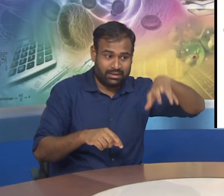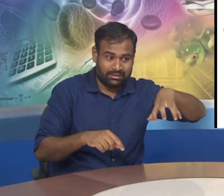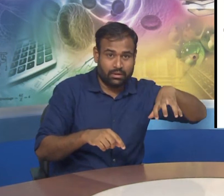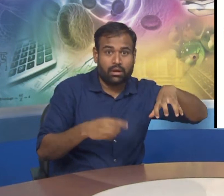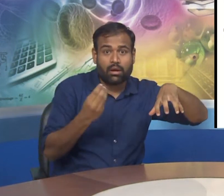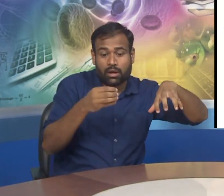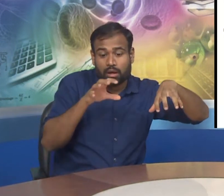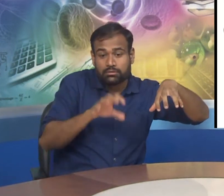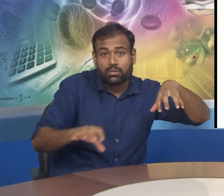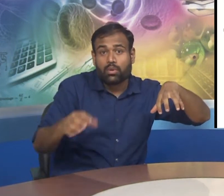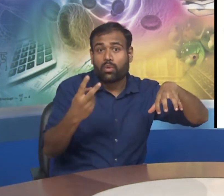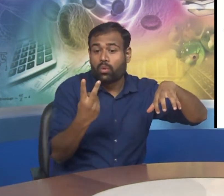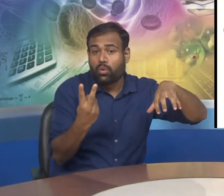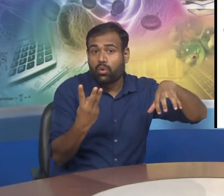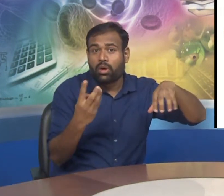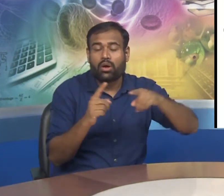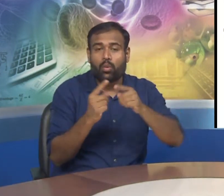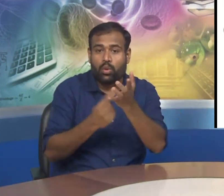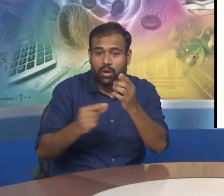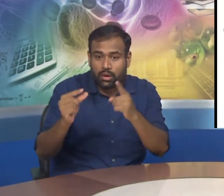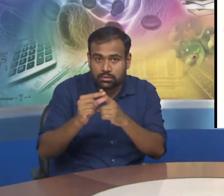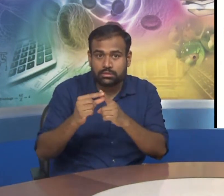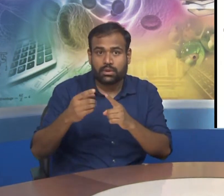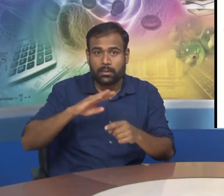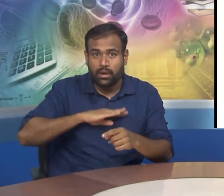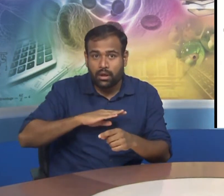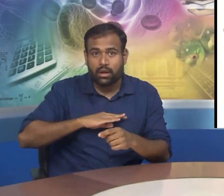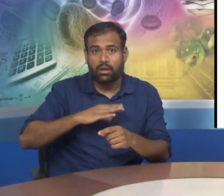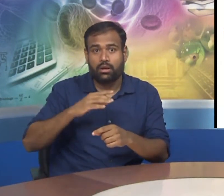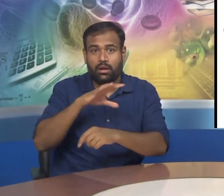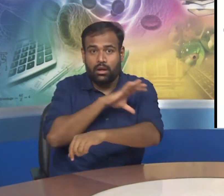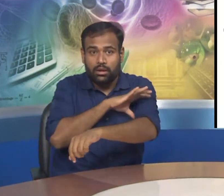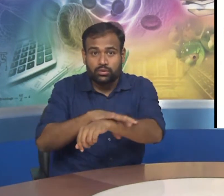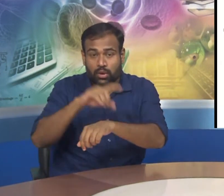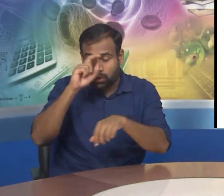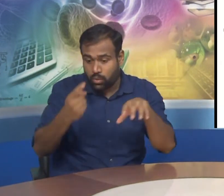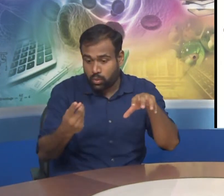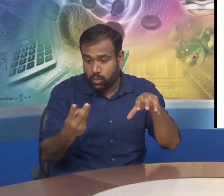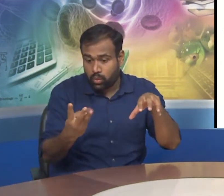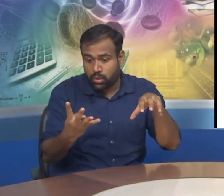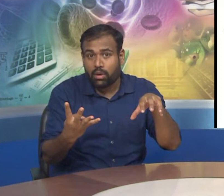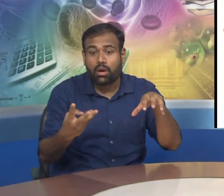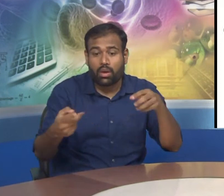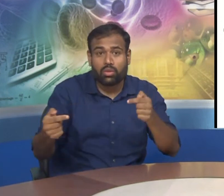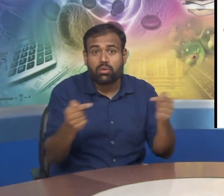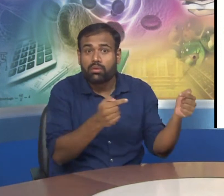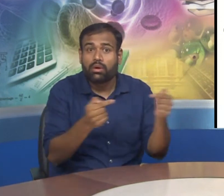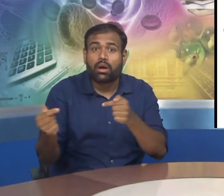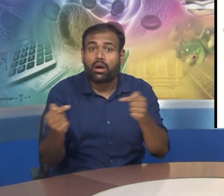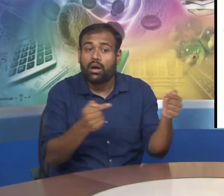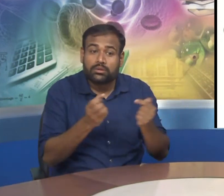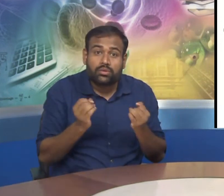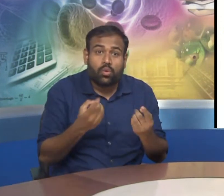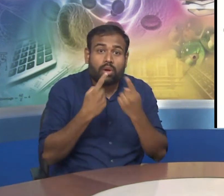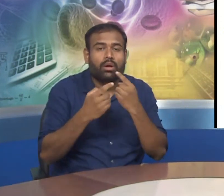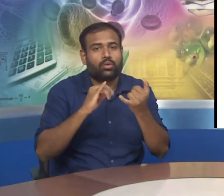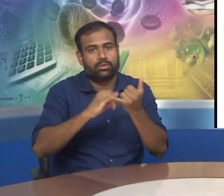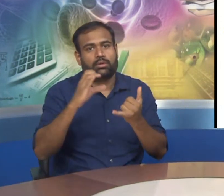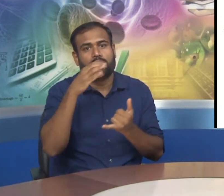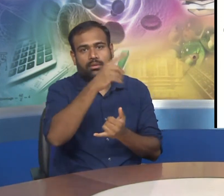B. Disputes between the Government of India and one or more states on one side and one or more states on the other side.